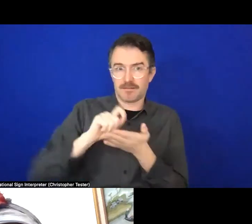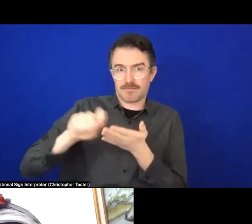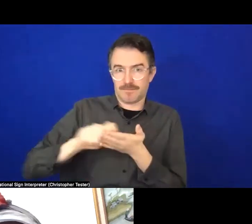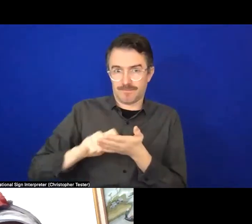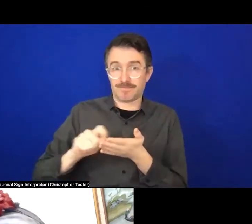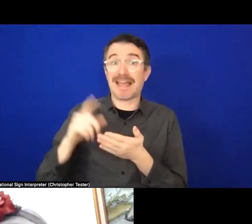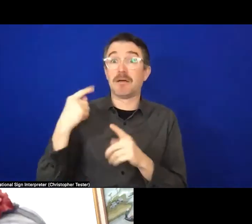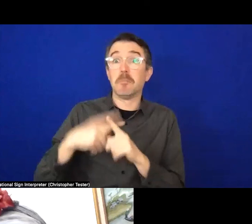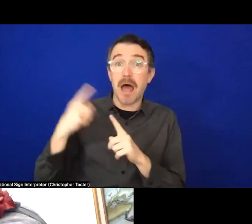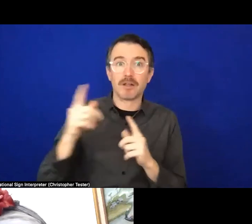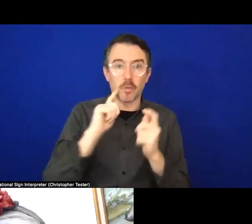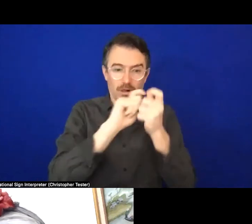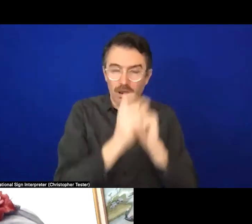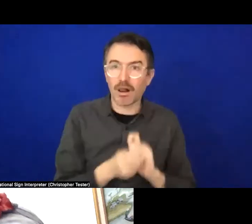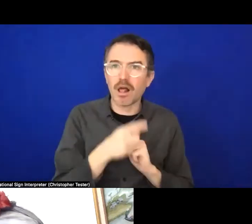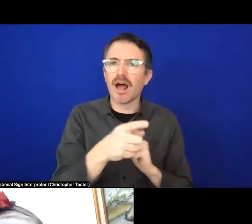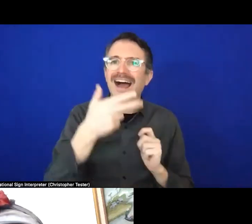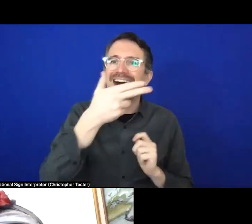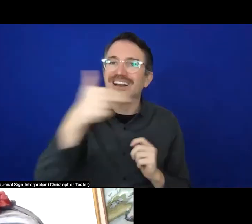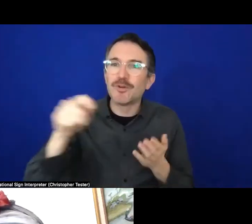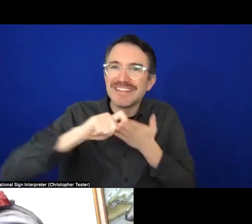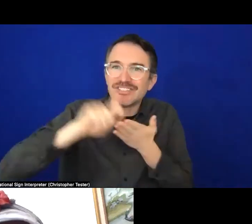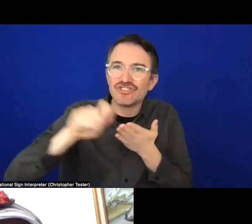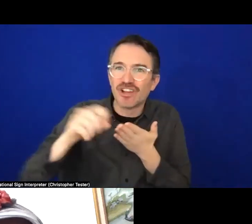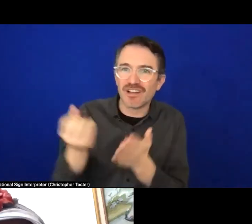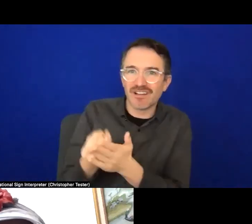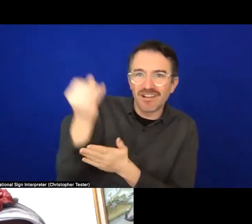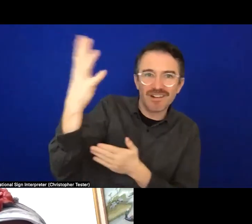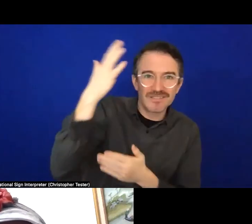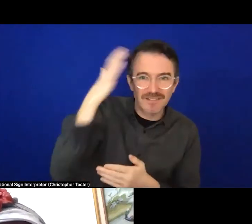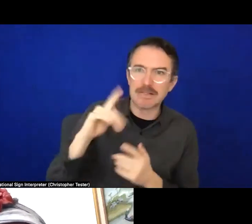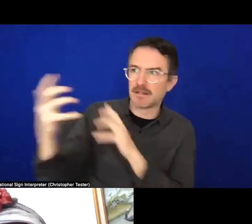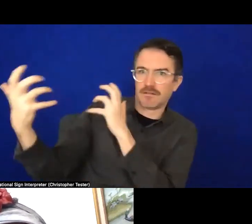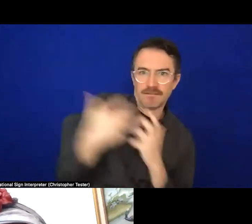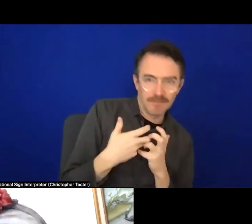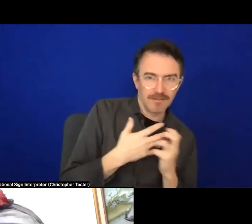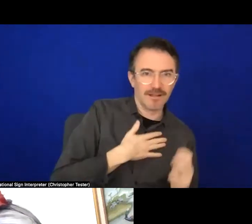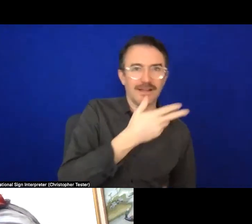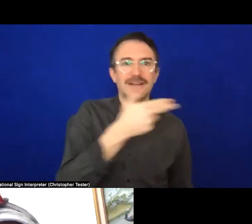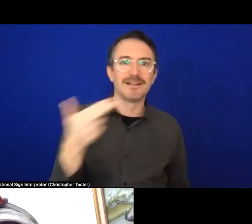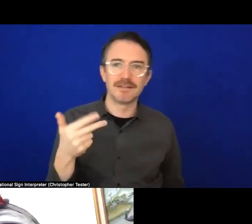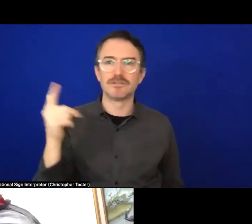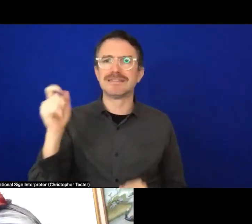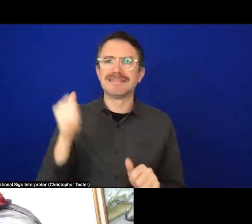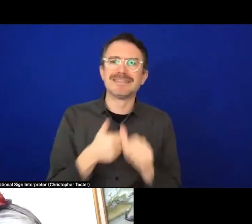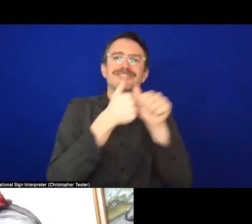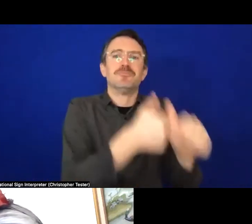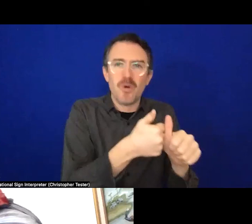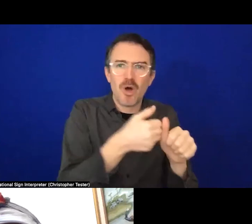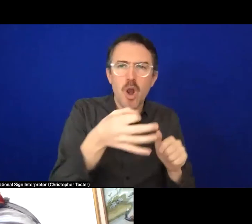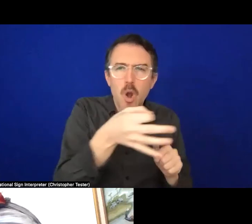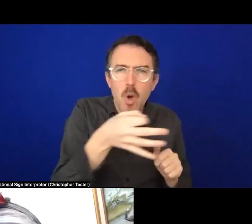to support the OPD at the grassroots level, to understand what the fundings would like to support and what